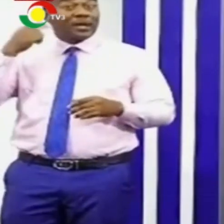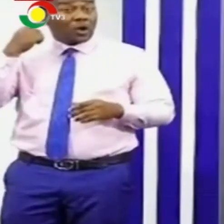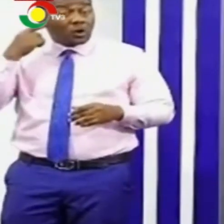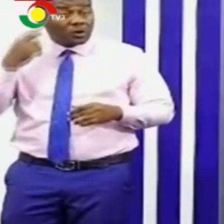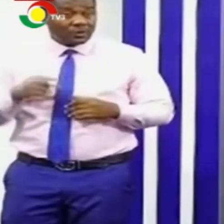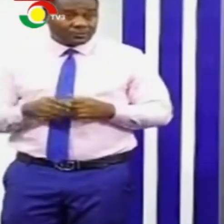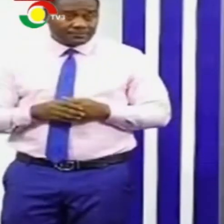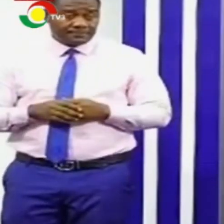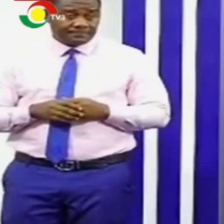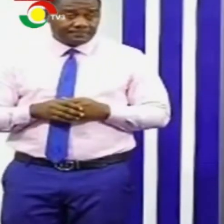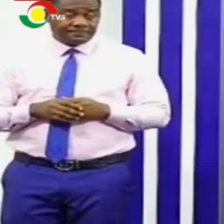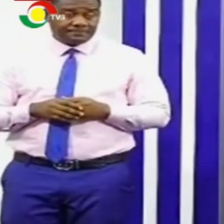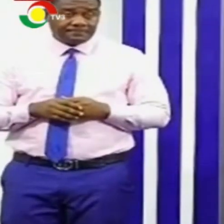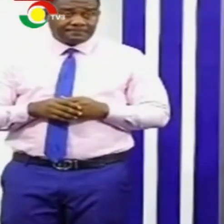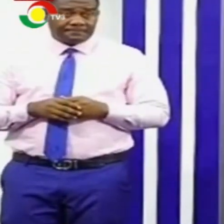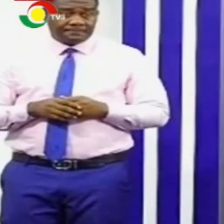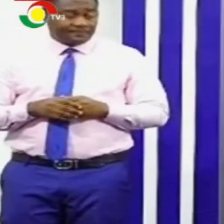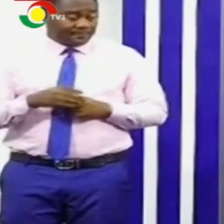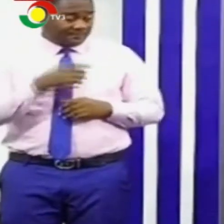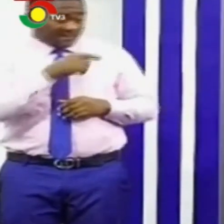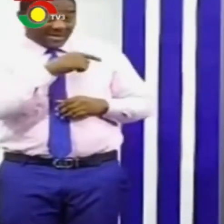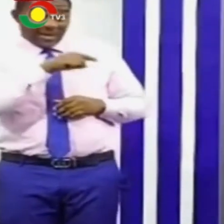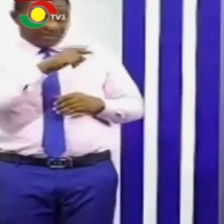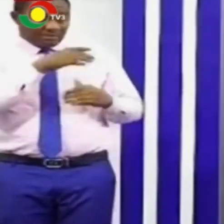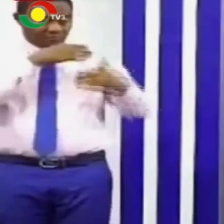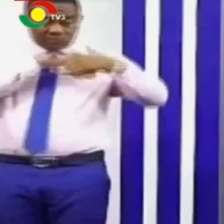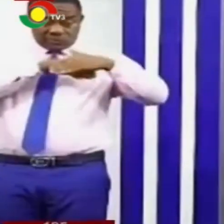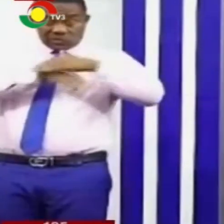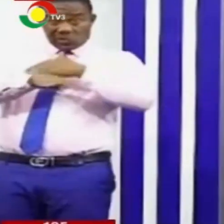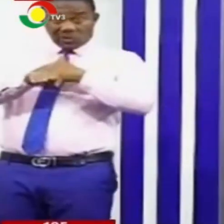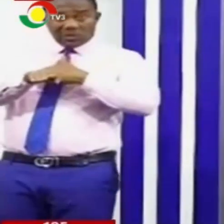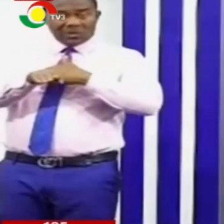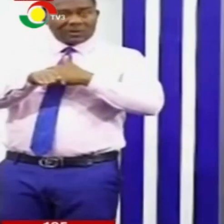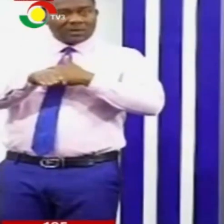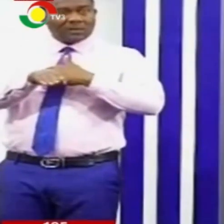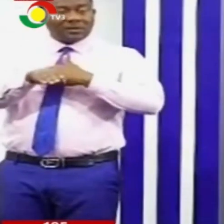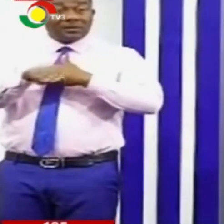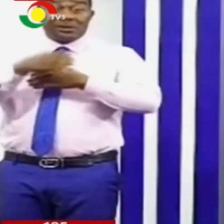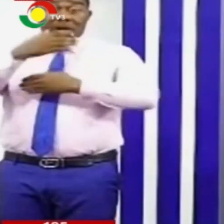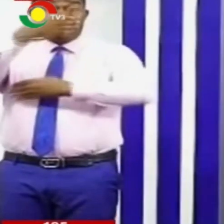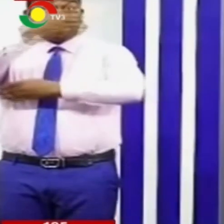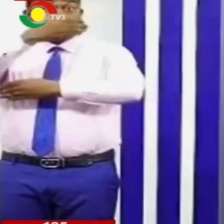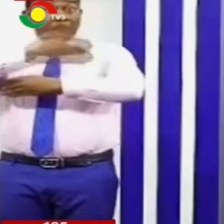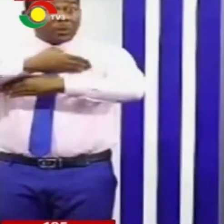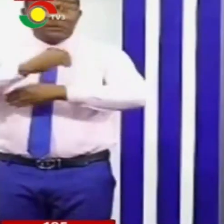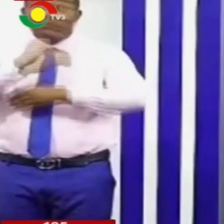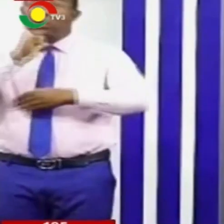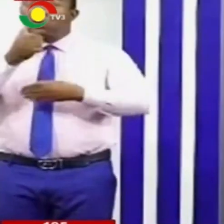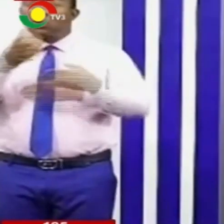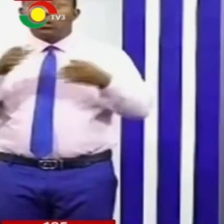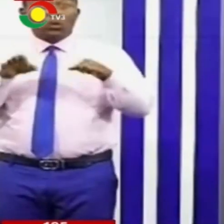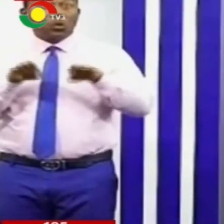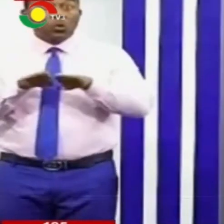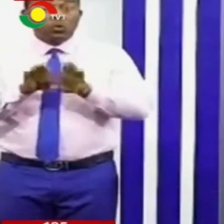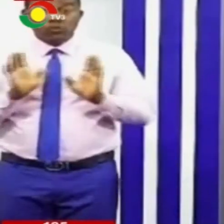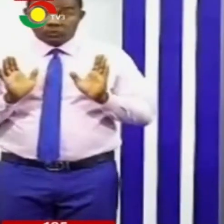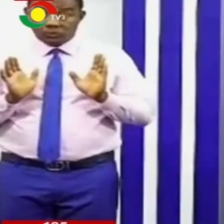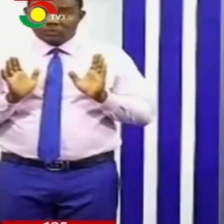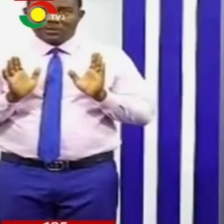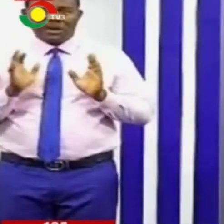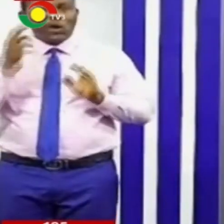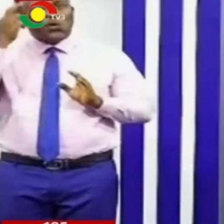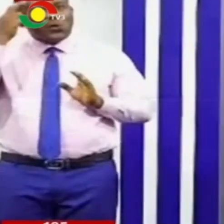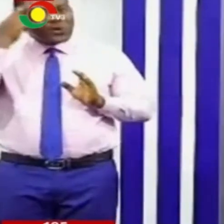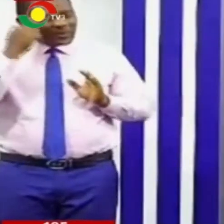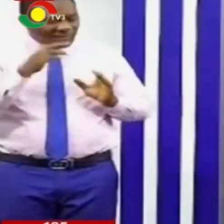at the time they came into the jurisdiction, the borders had not been closed. And that is how come they were put in quarantine